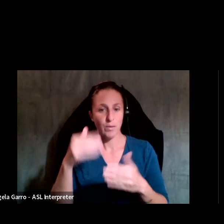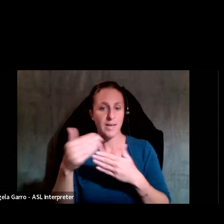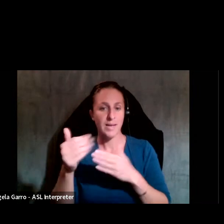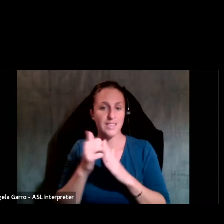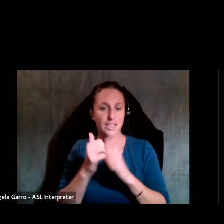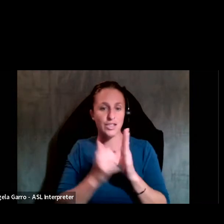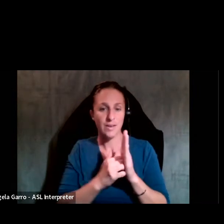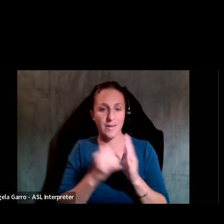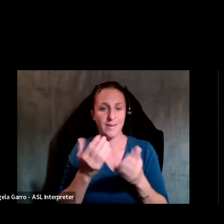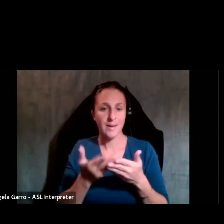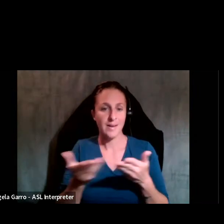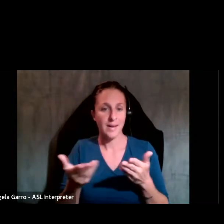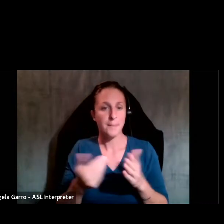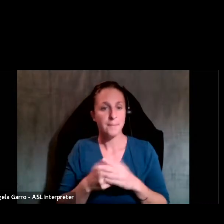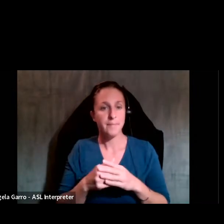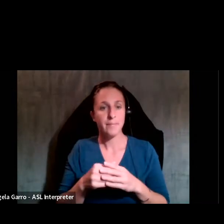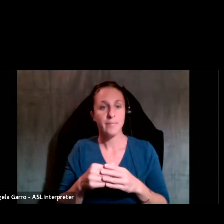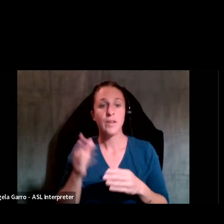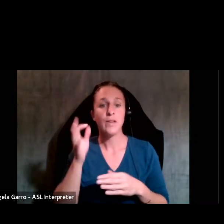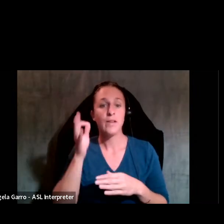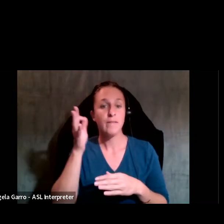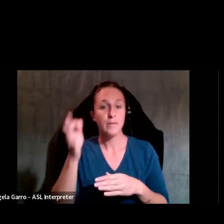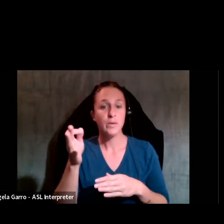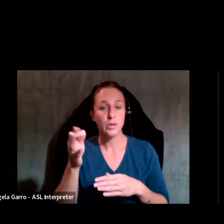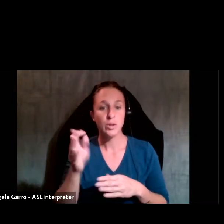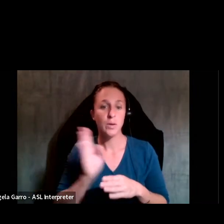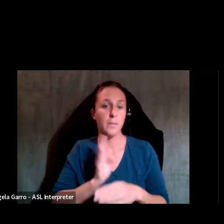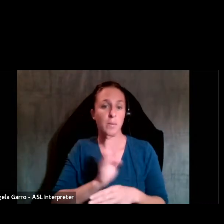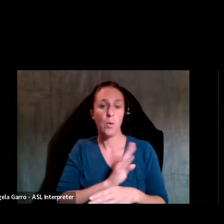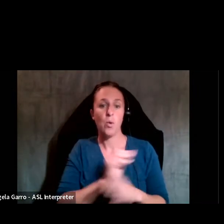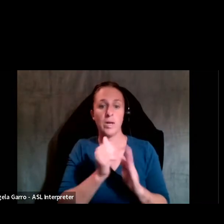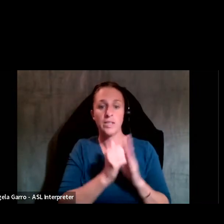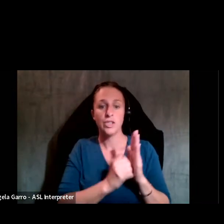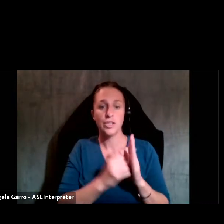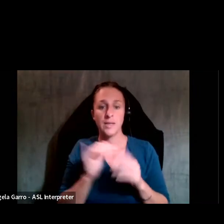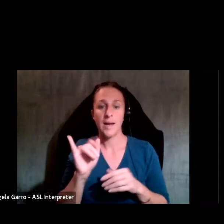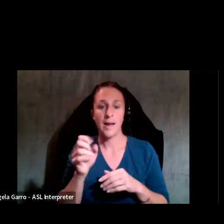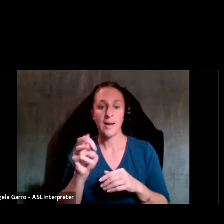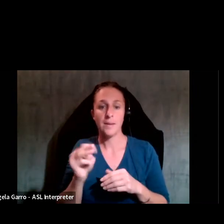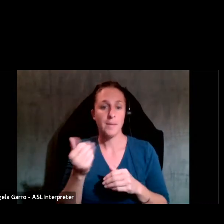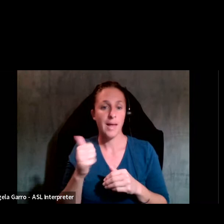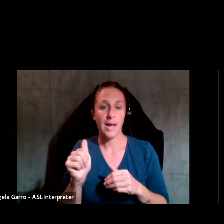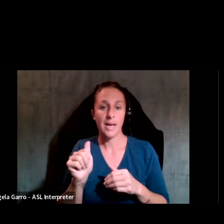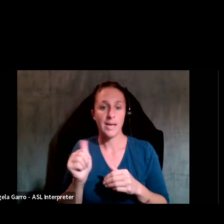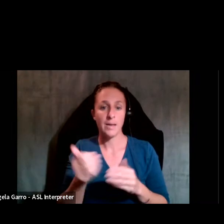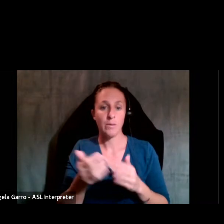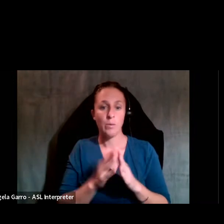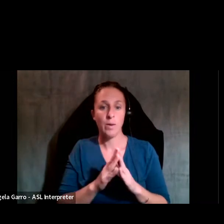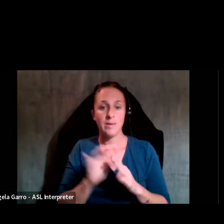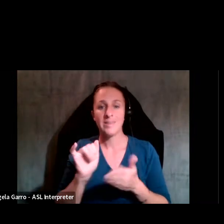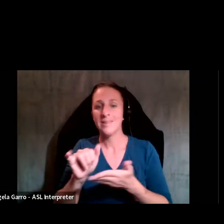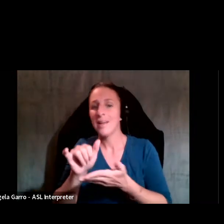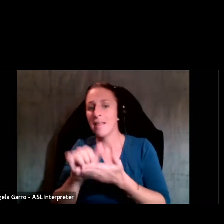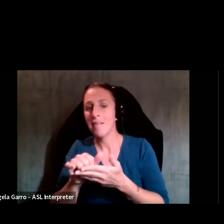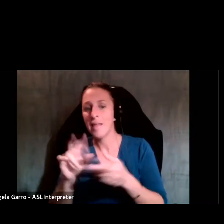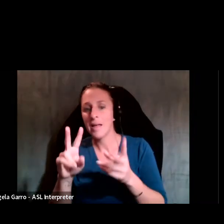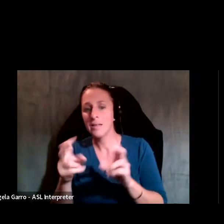Okay. All right. Future board agenda items. Any requests? That topic that